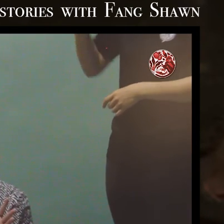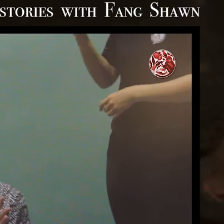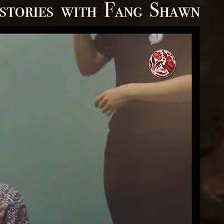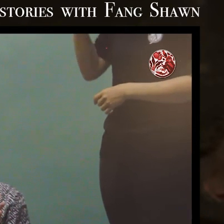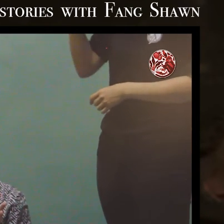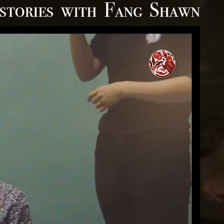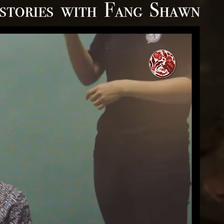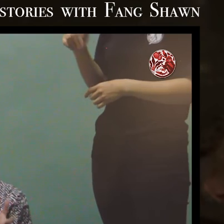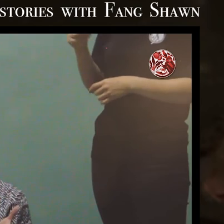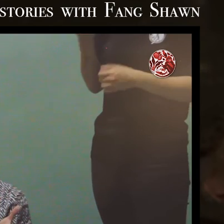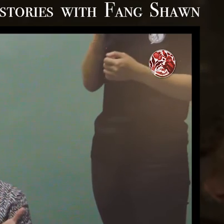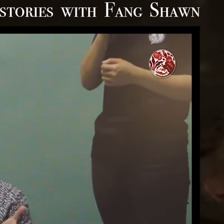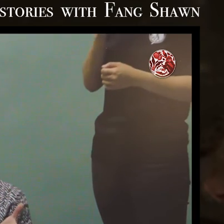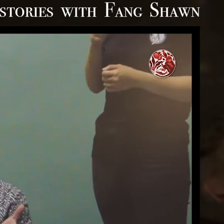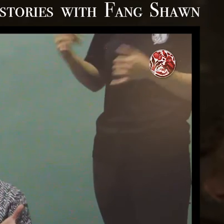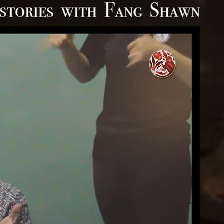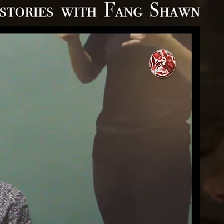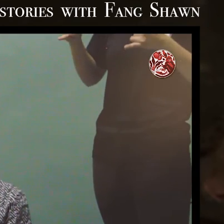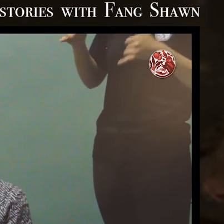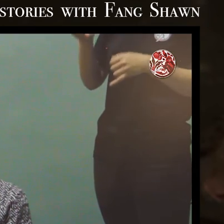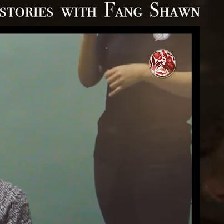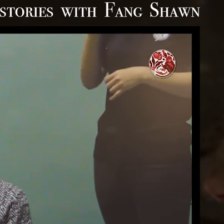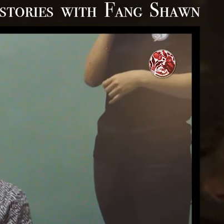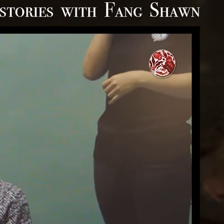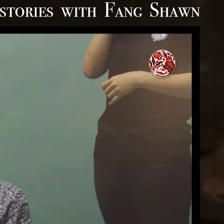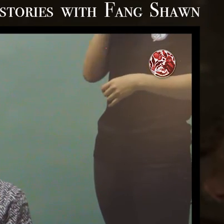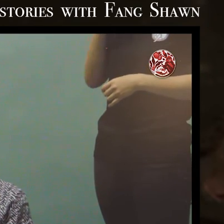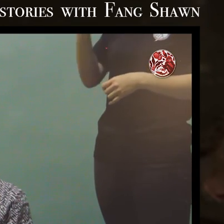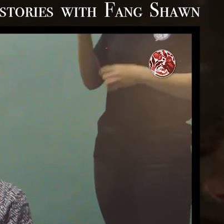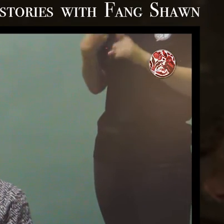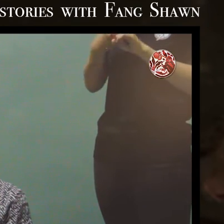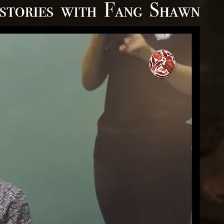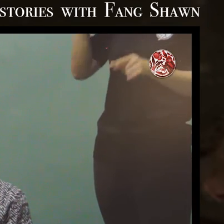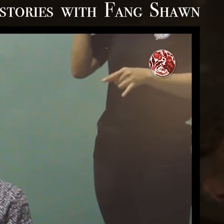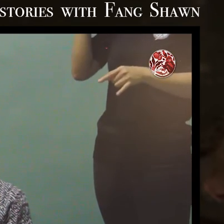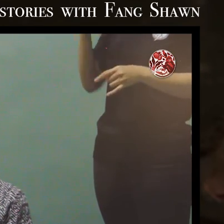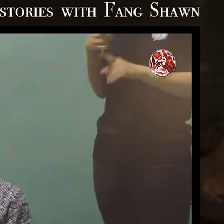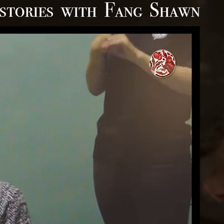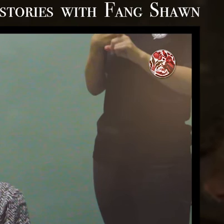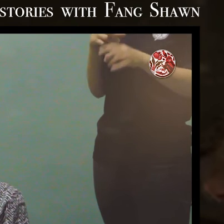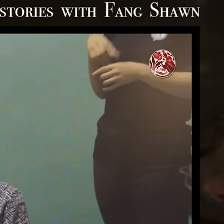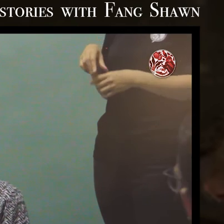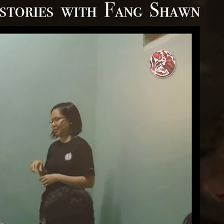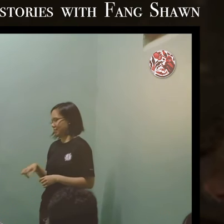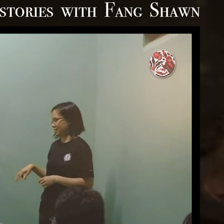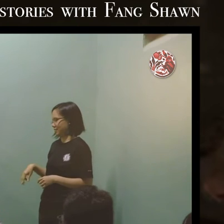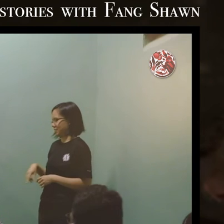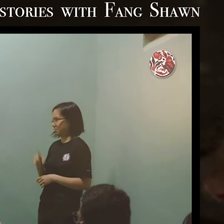the public, or I don't know, if maybe even you guys feel the same way, you might think it's very harmless. Who thinks it's